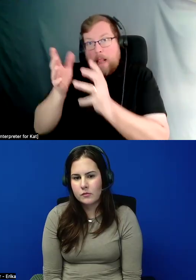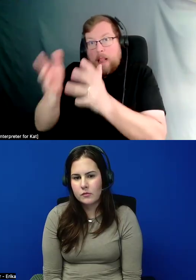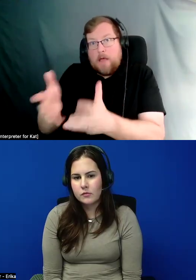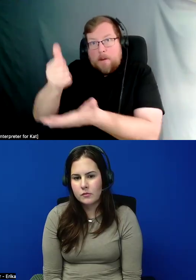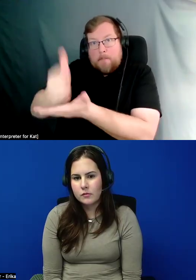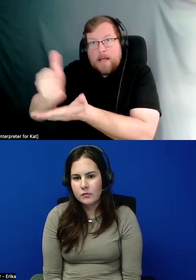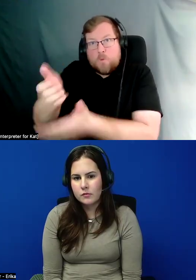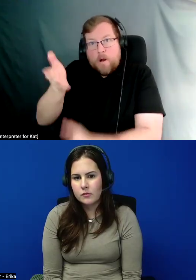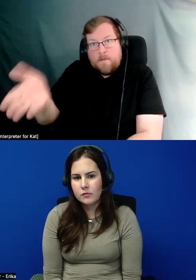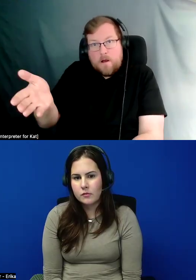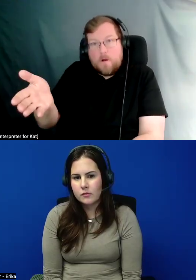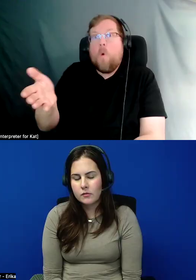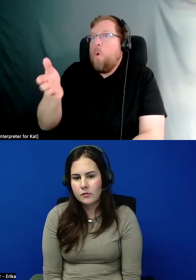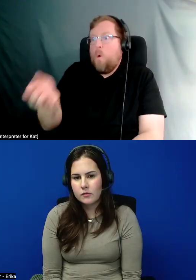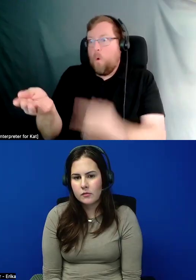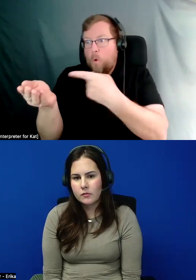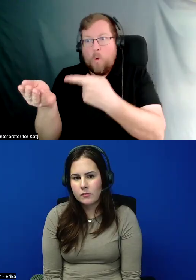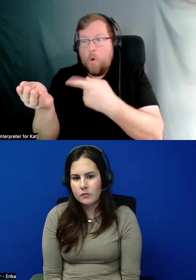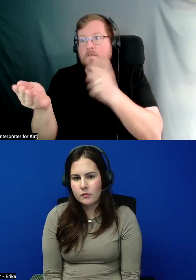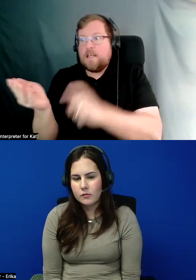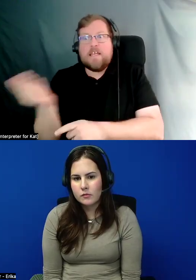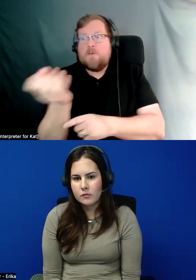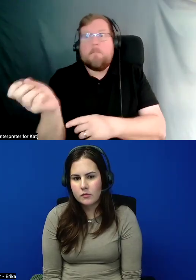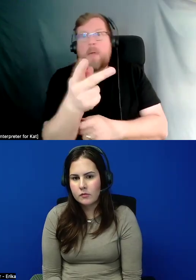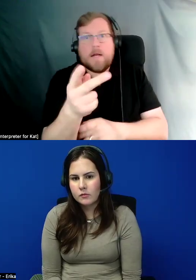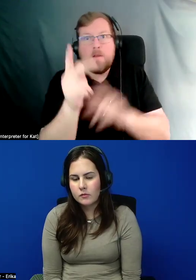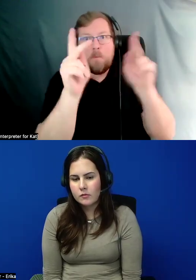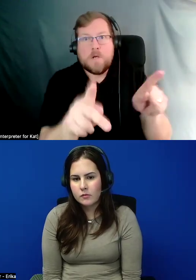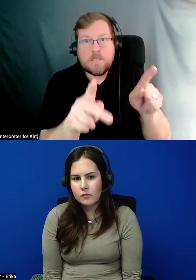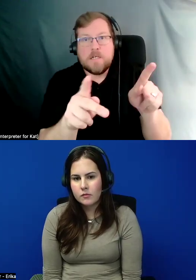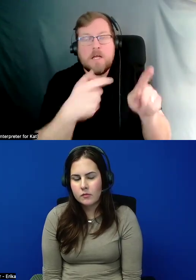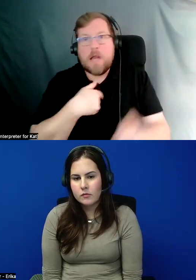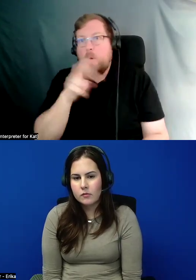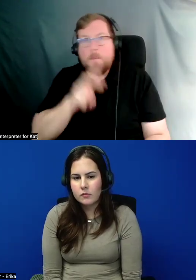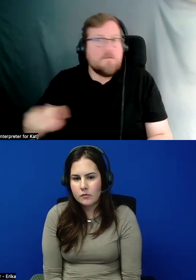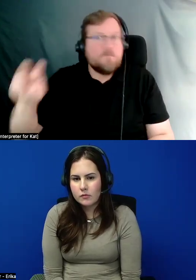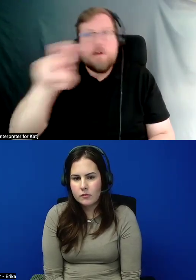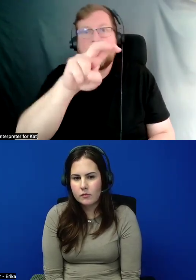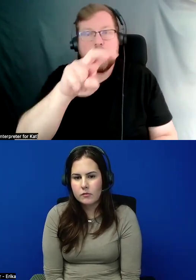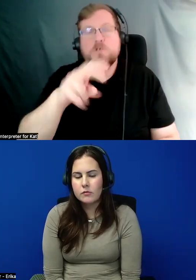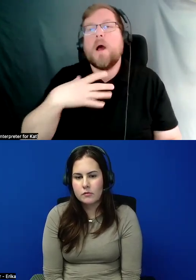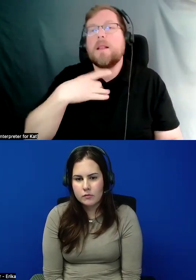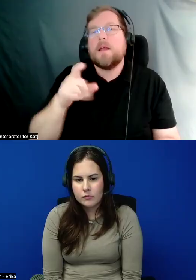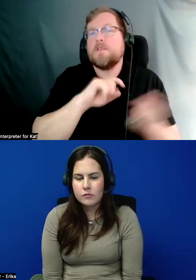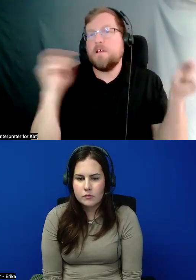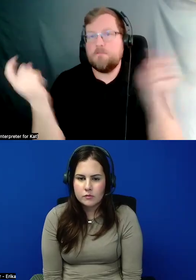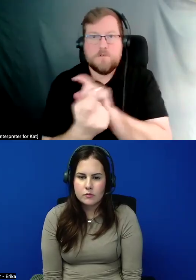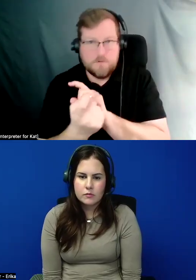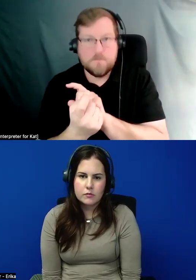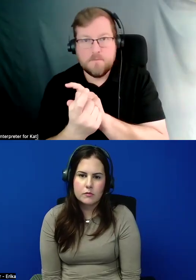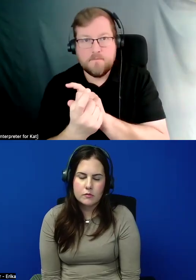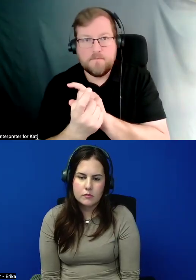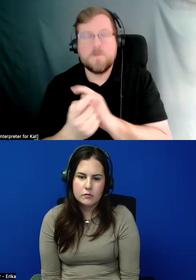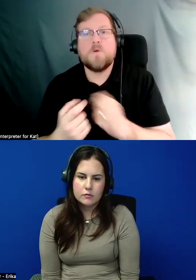gotta get that passport back to the person. And then they go on to the adventure. So I really like the different shift of love on